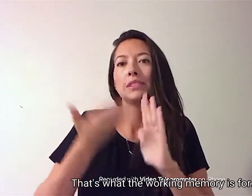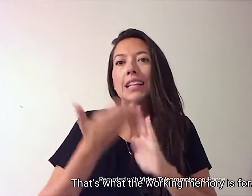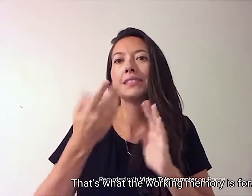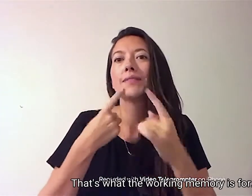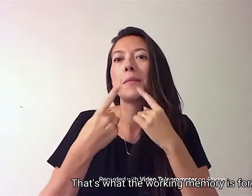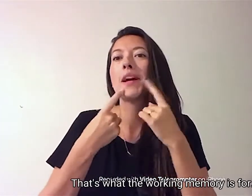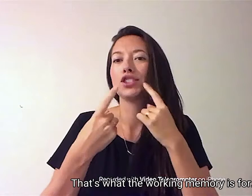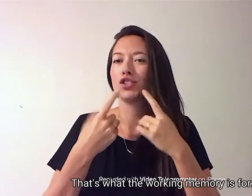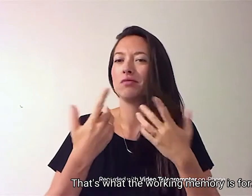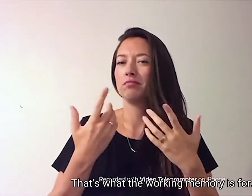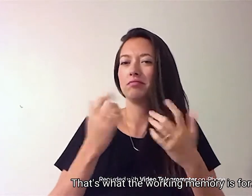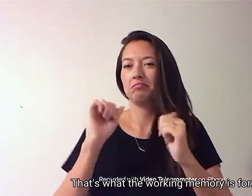That's what the working memory is for.